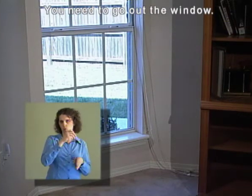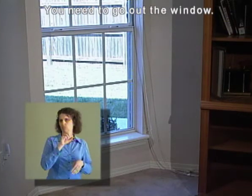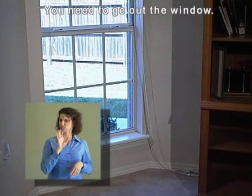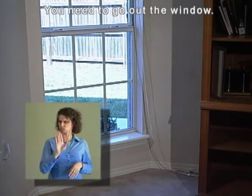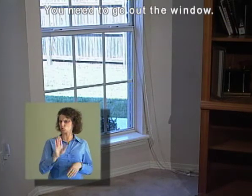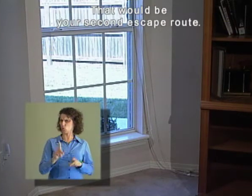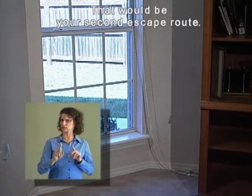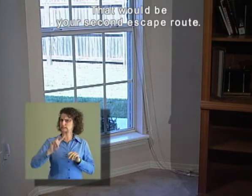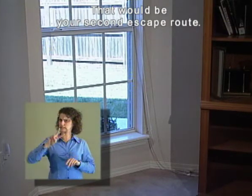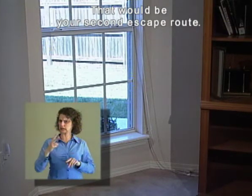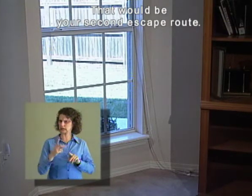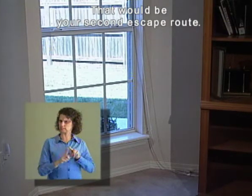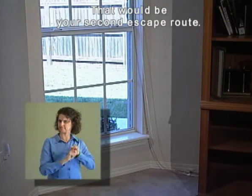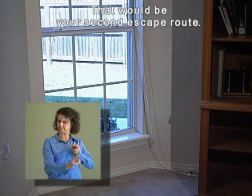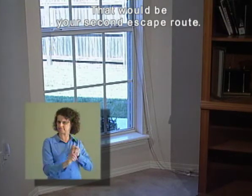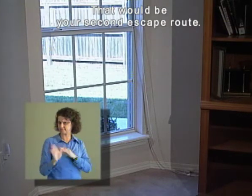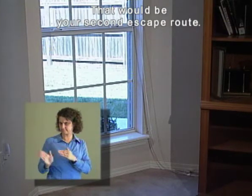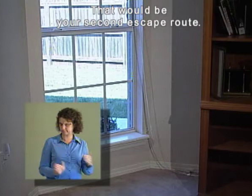window. That would be your second escape route.